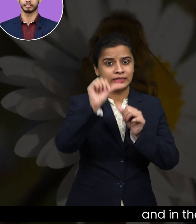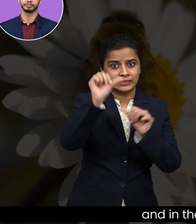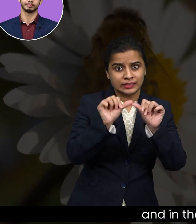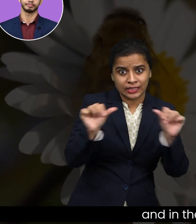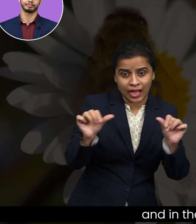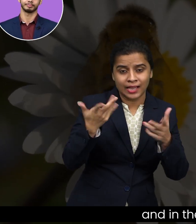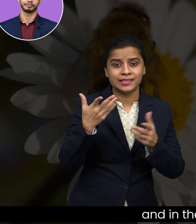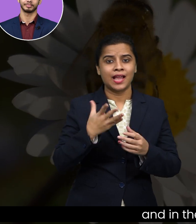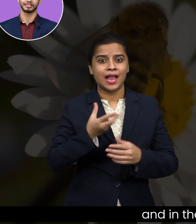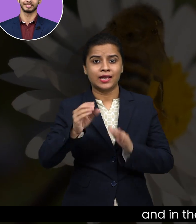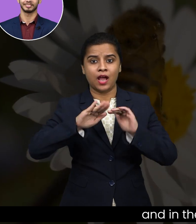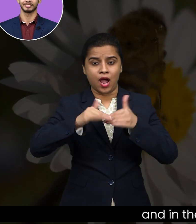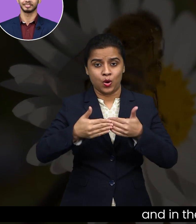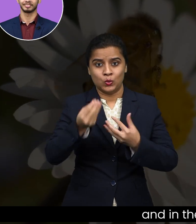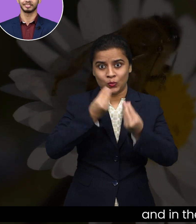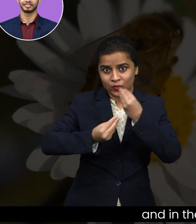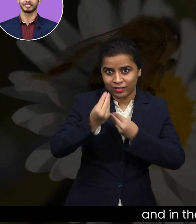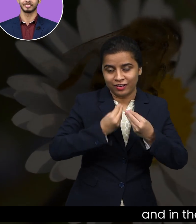feeding.